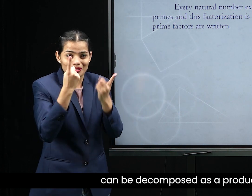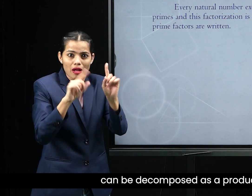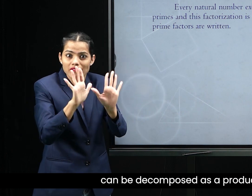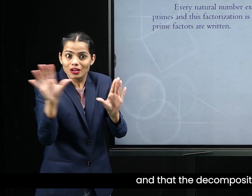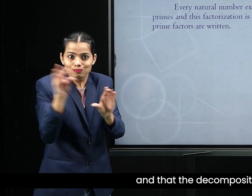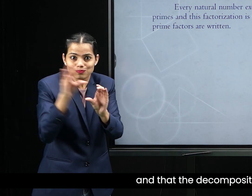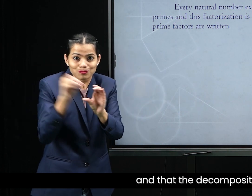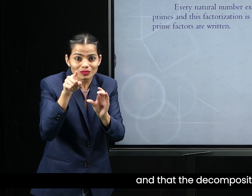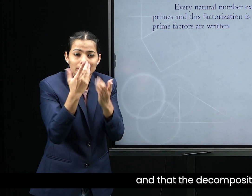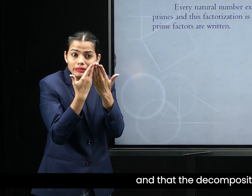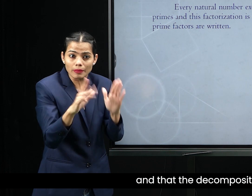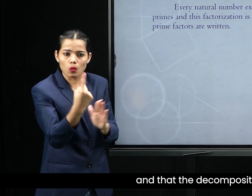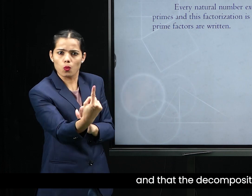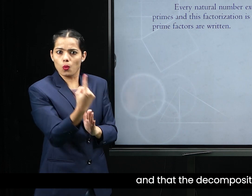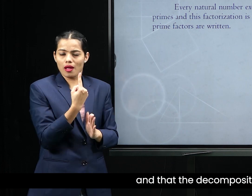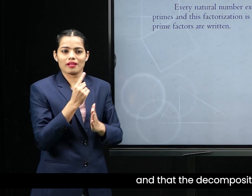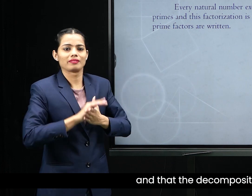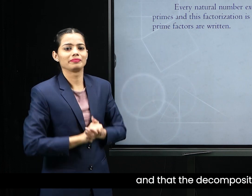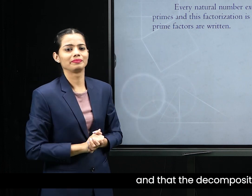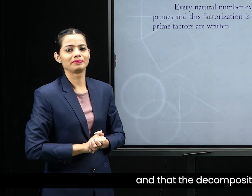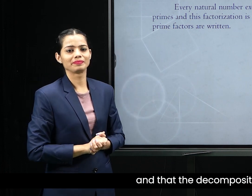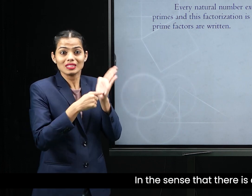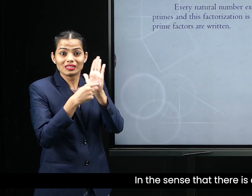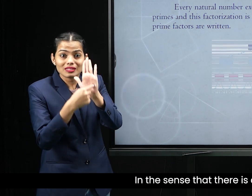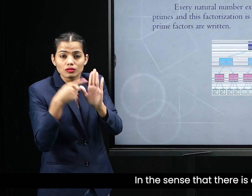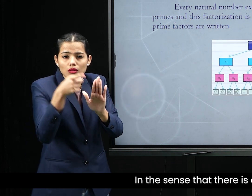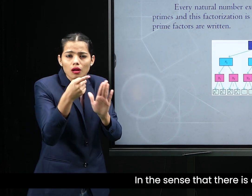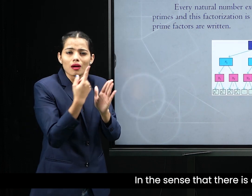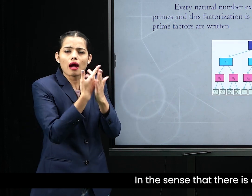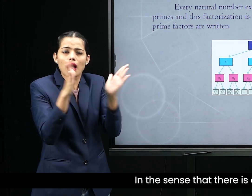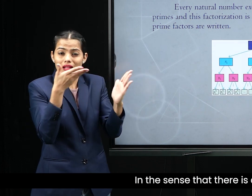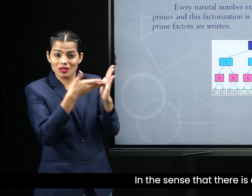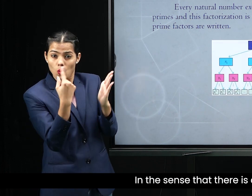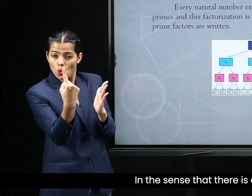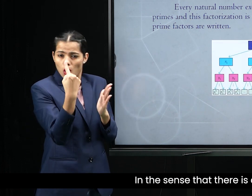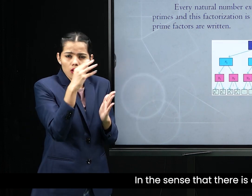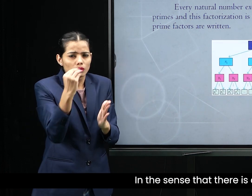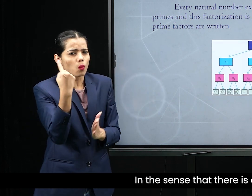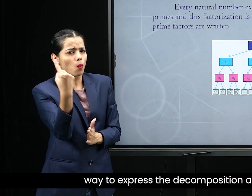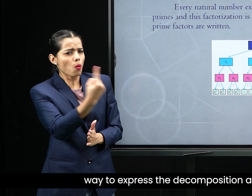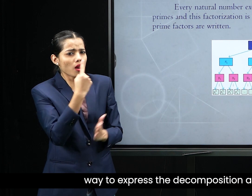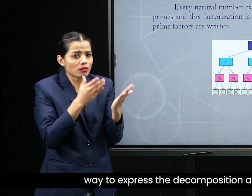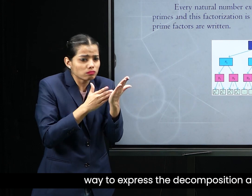numbers and that the decomposition is unique, in the sense that there is one and only way to express